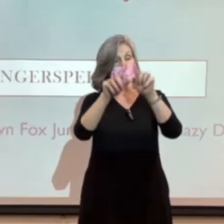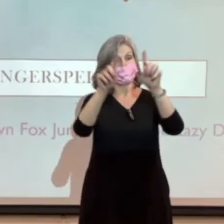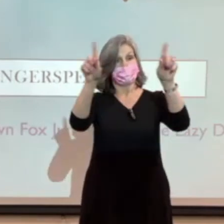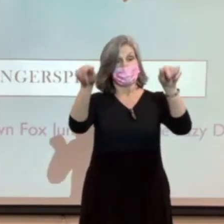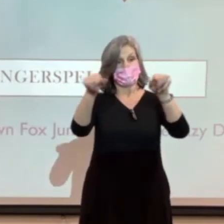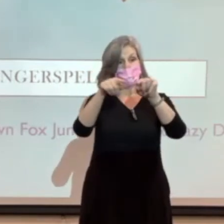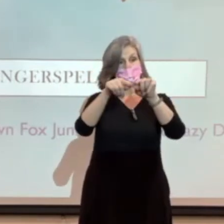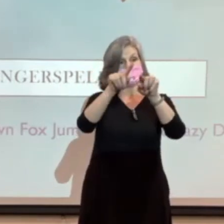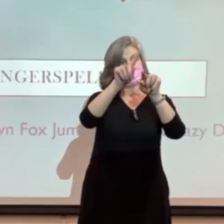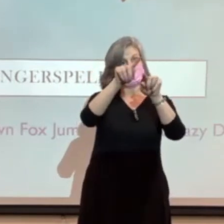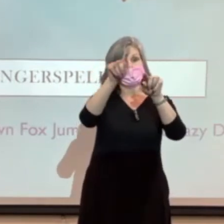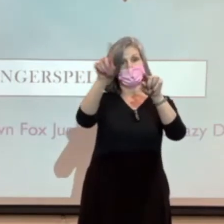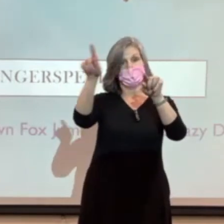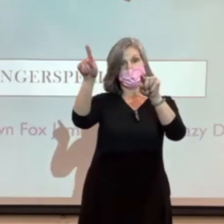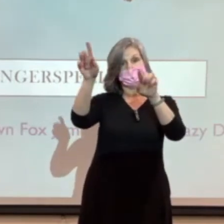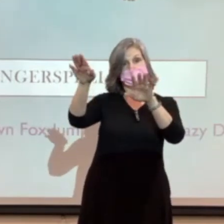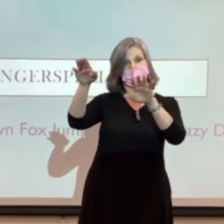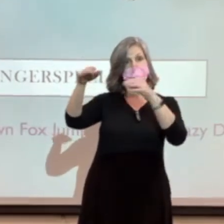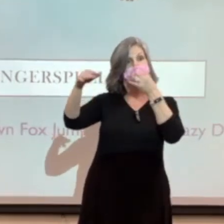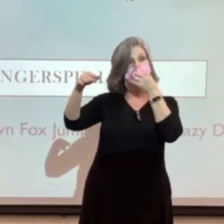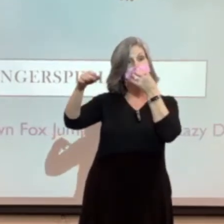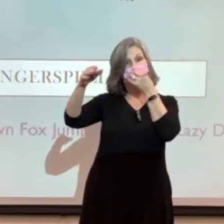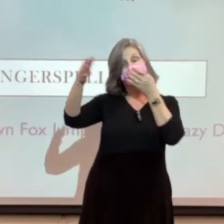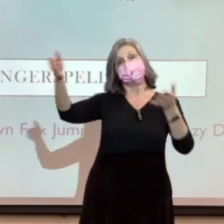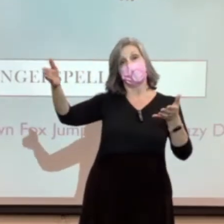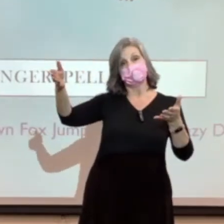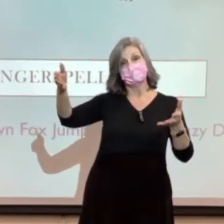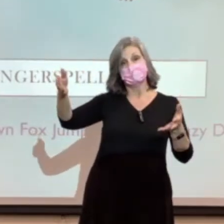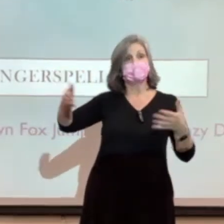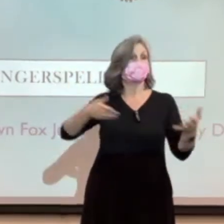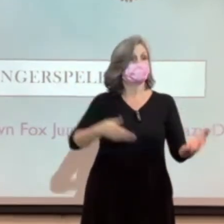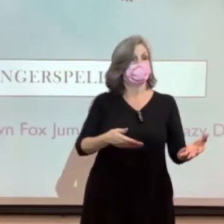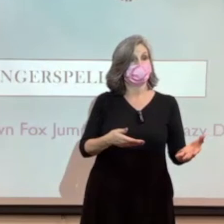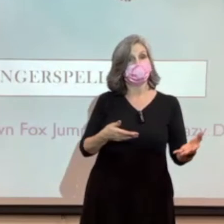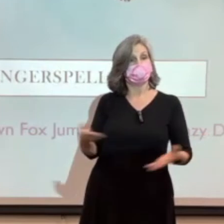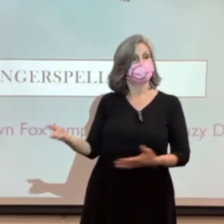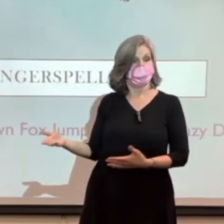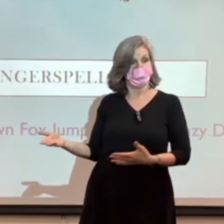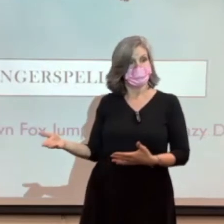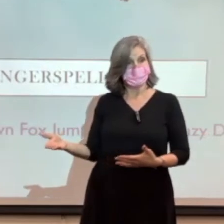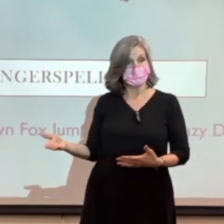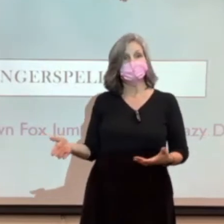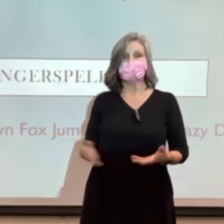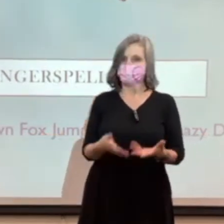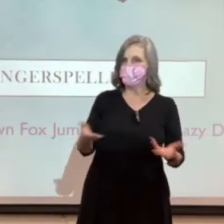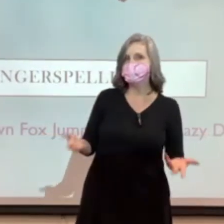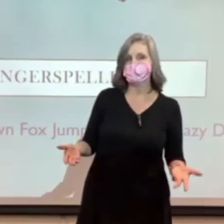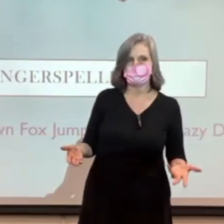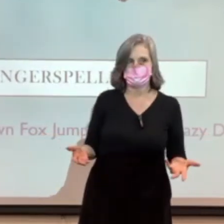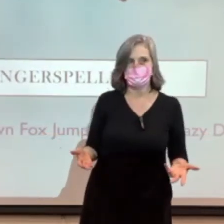where you'd see a sign that says TTYs inside, like if you went to a rest stop. So if you were deaf, you could use that. So technology has changed